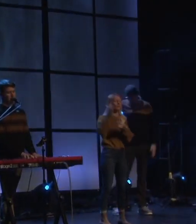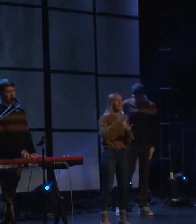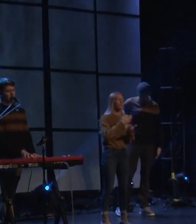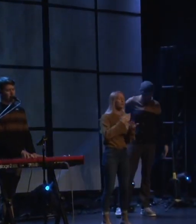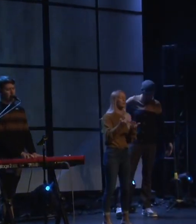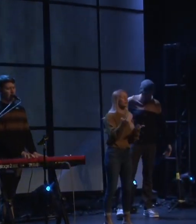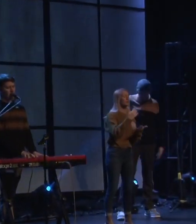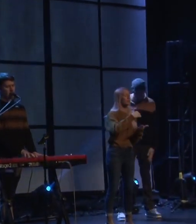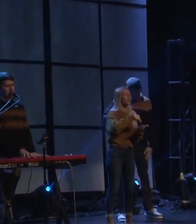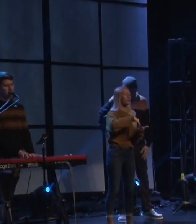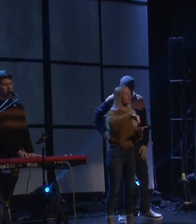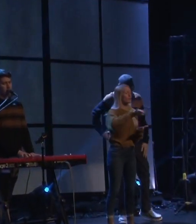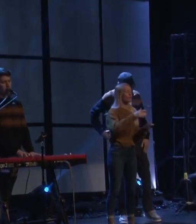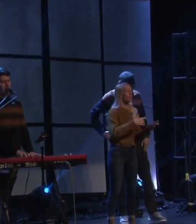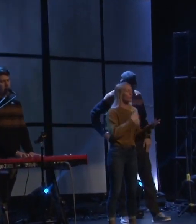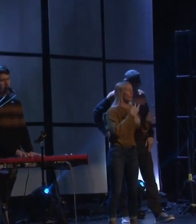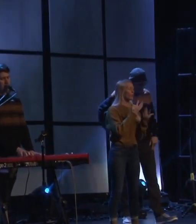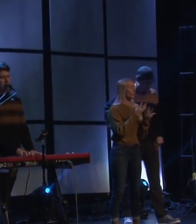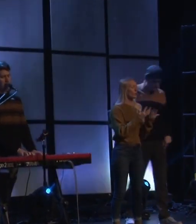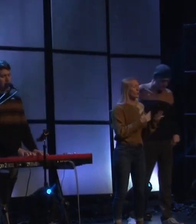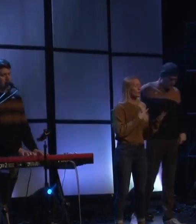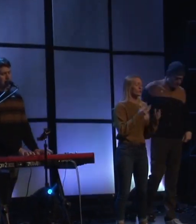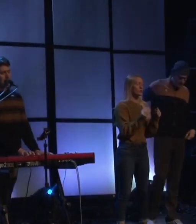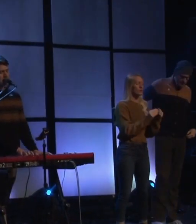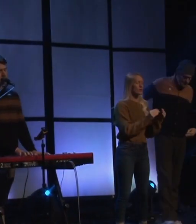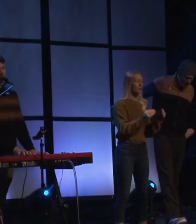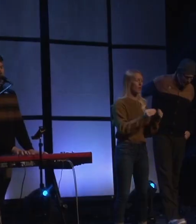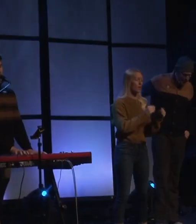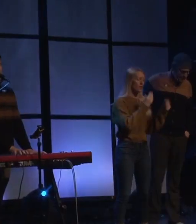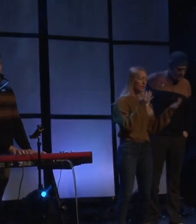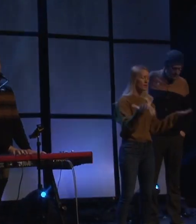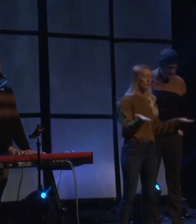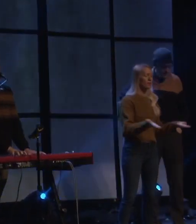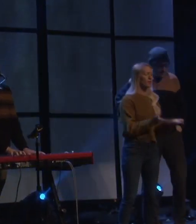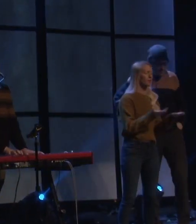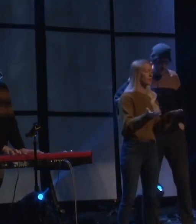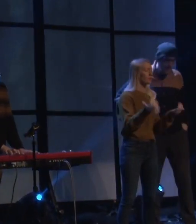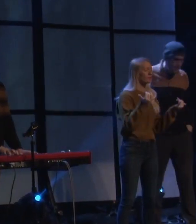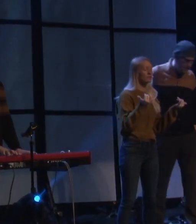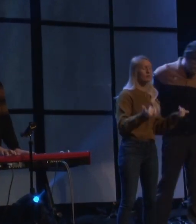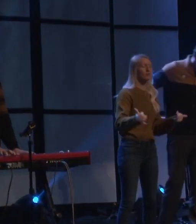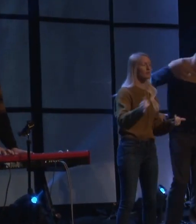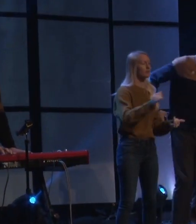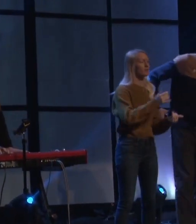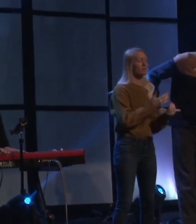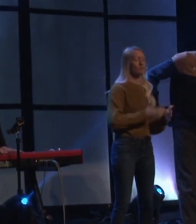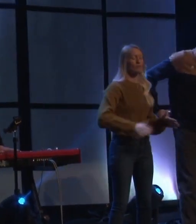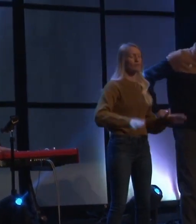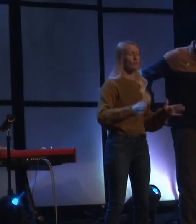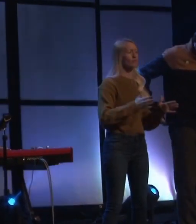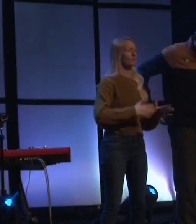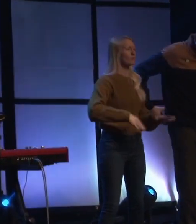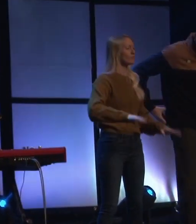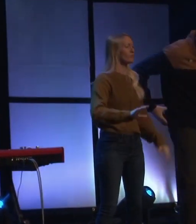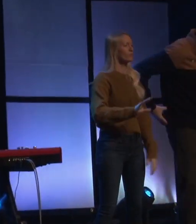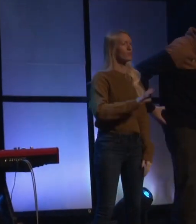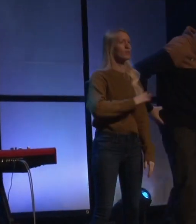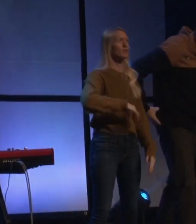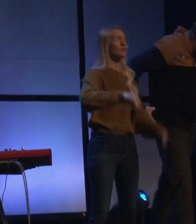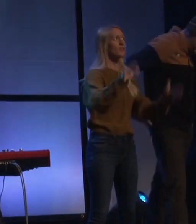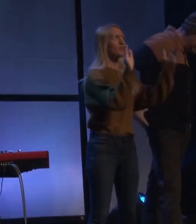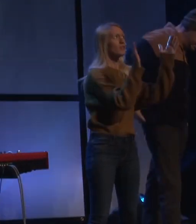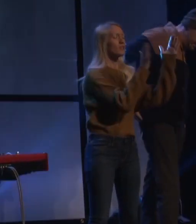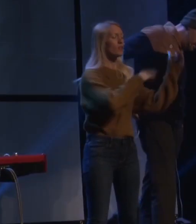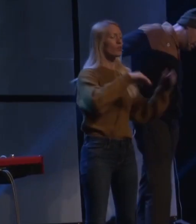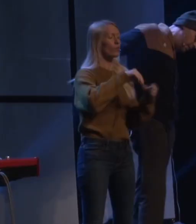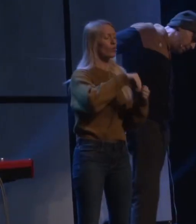time. Hold on a little more. This is not the end. Hope